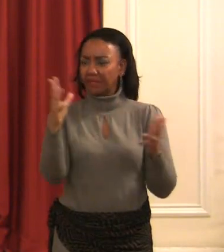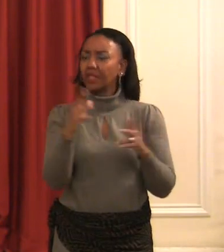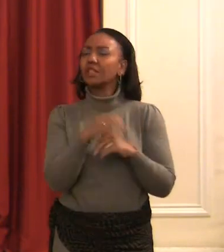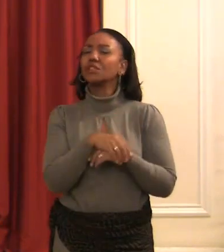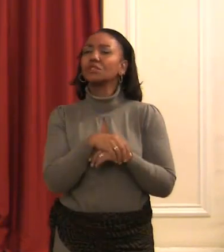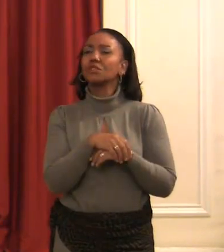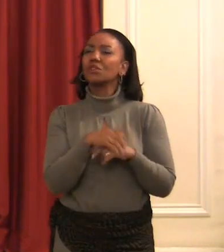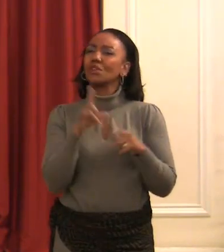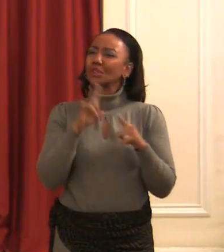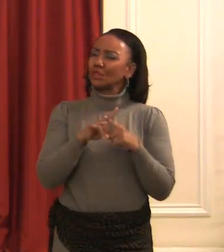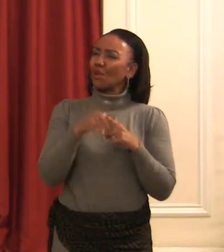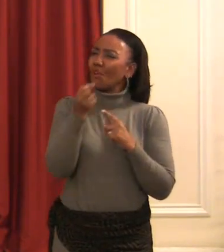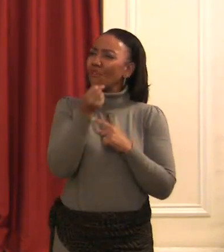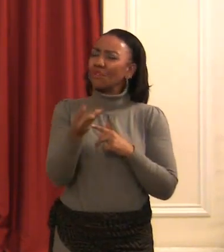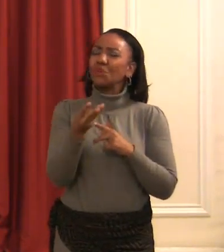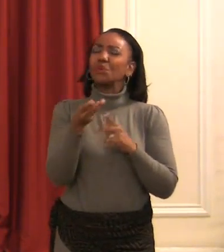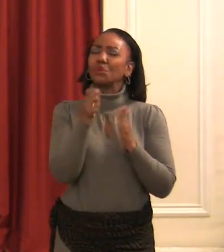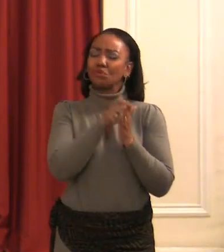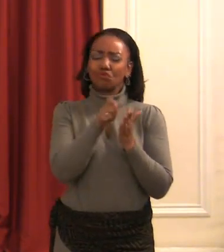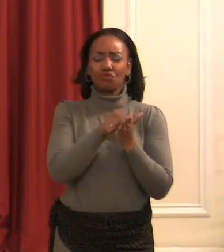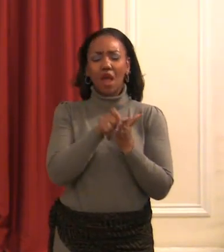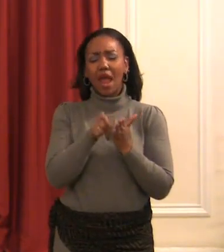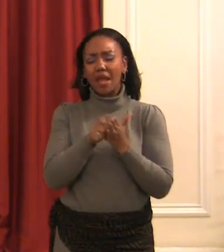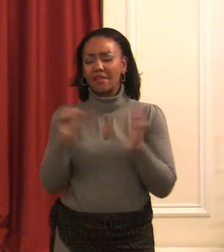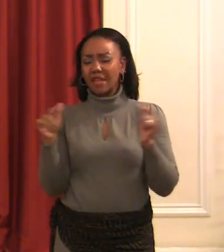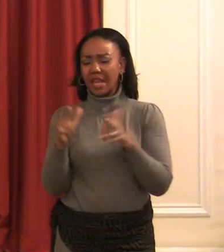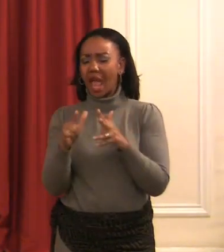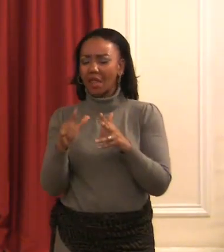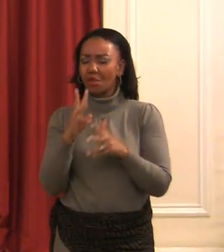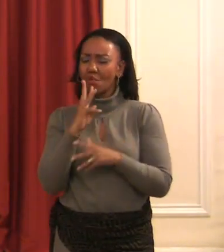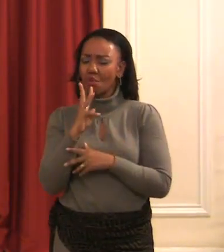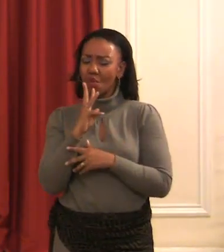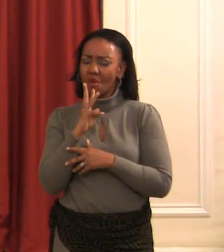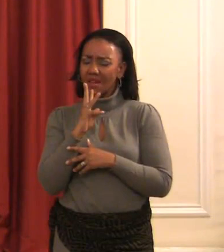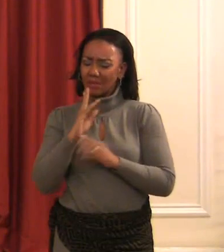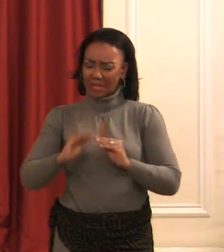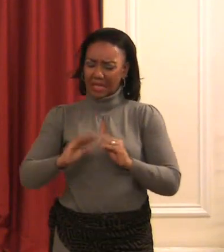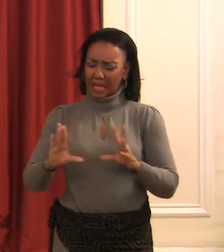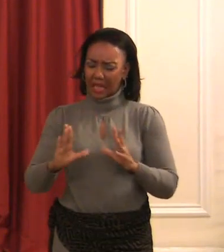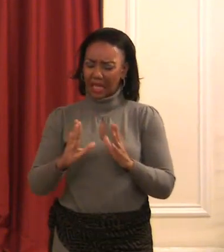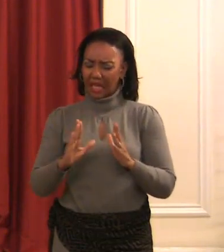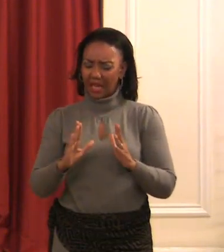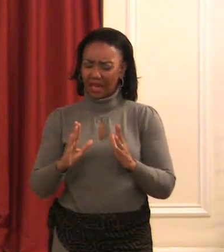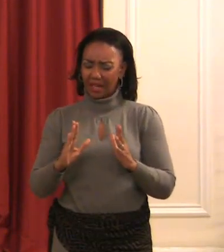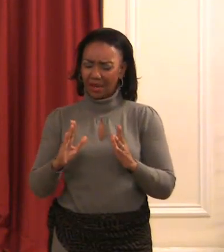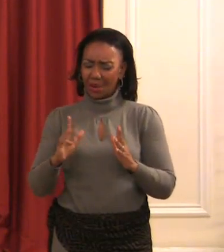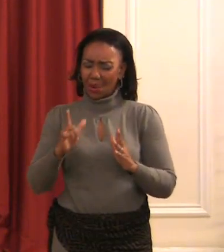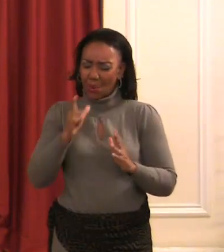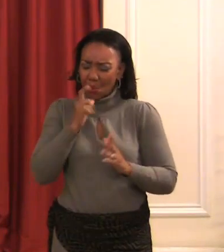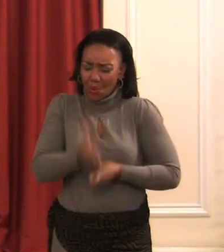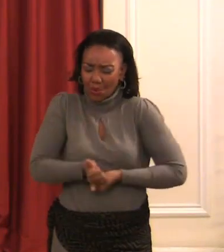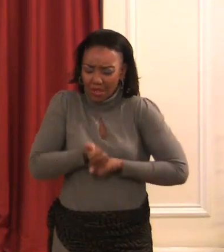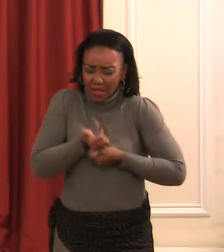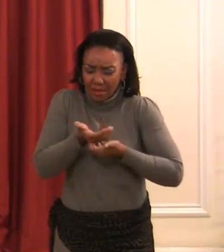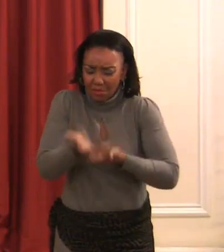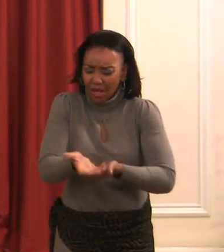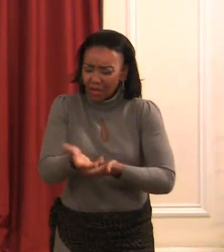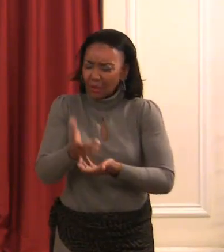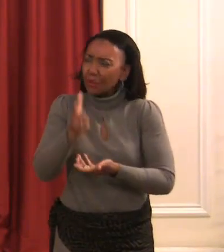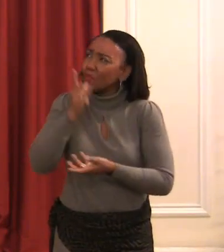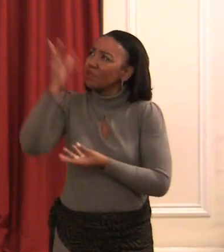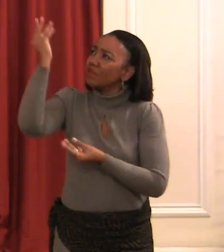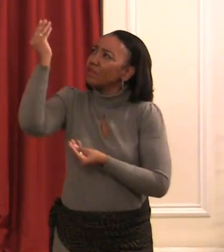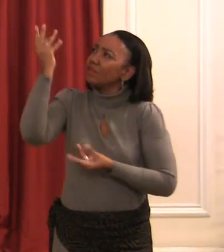was a couple of chapters into Gathering of Waters, and I really wasn't clear on the voice at that time. I didn't know who was